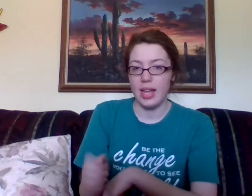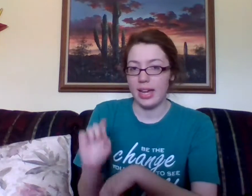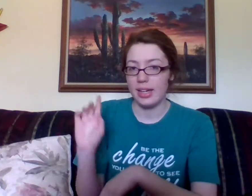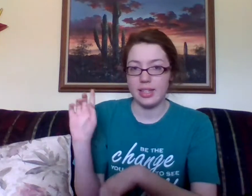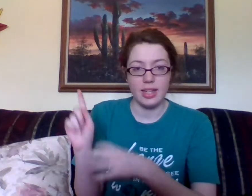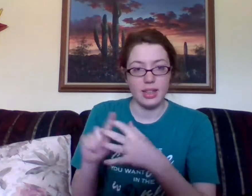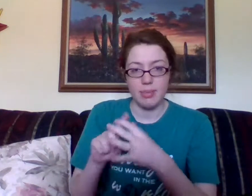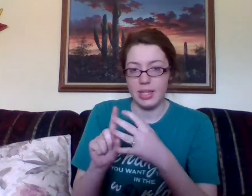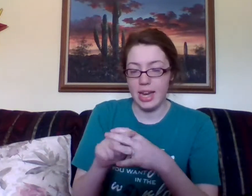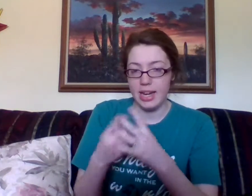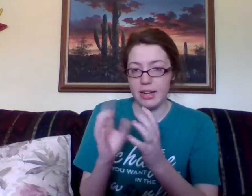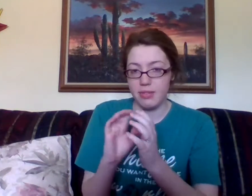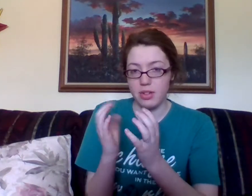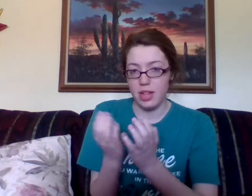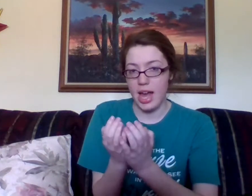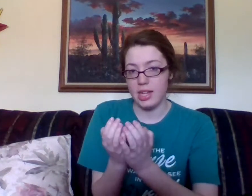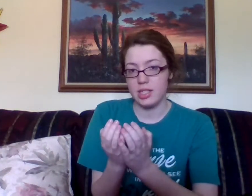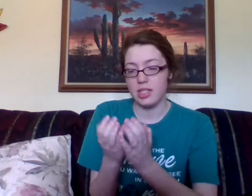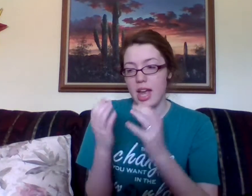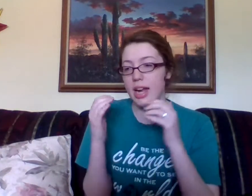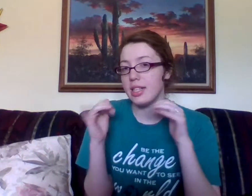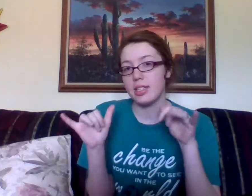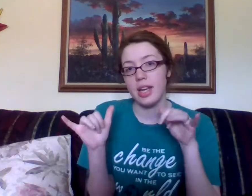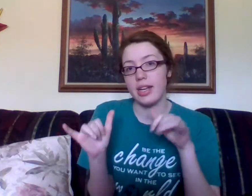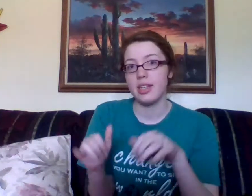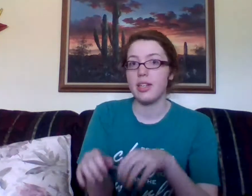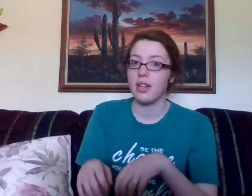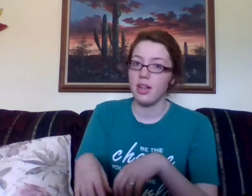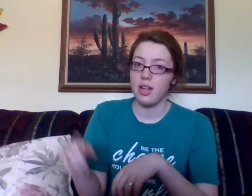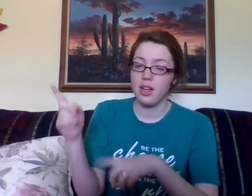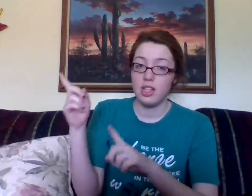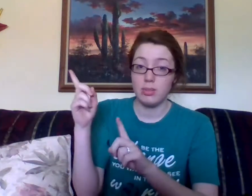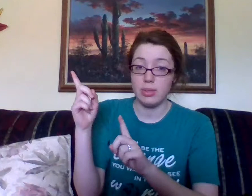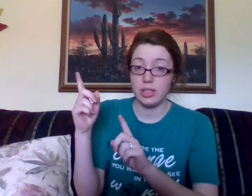like at the beginning of class, and it's been like